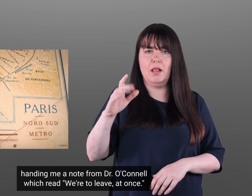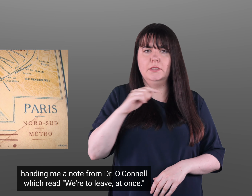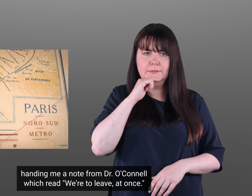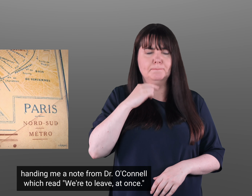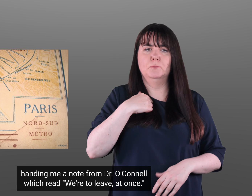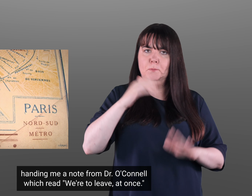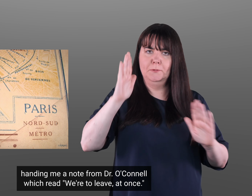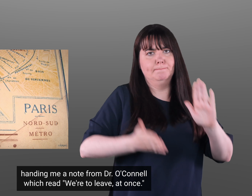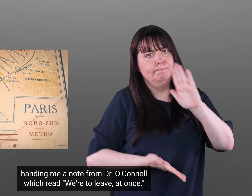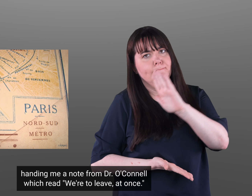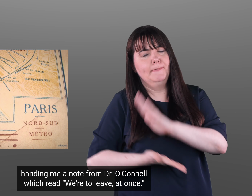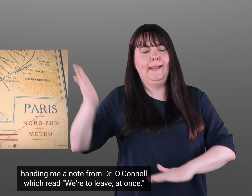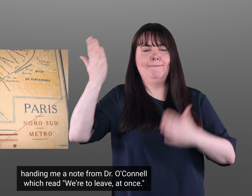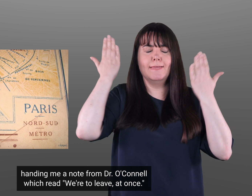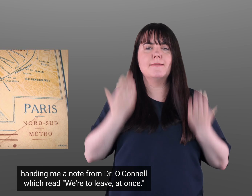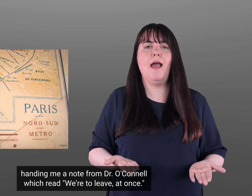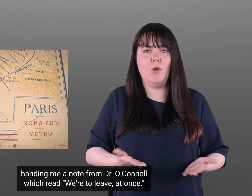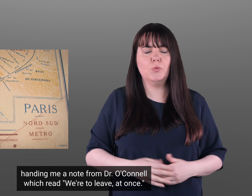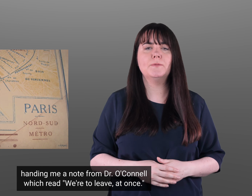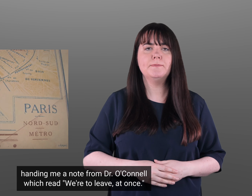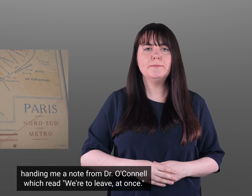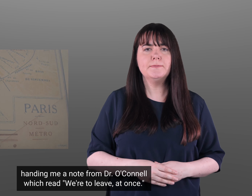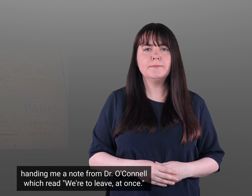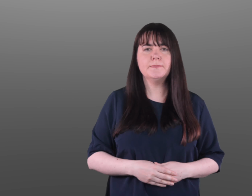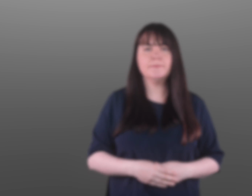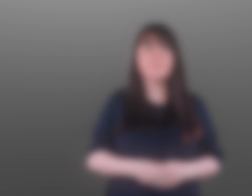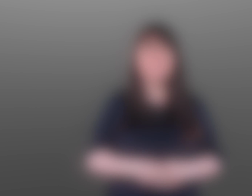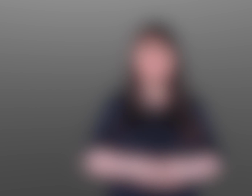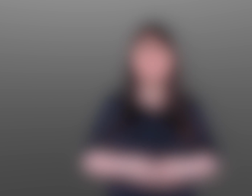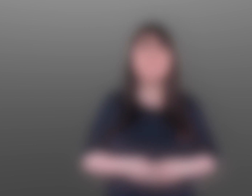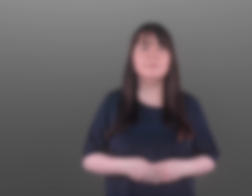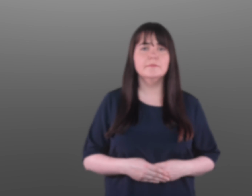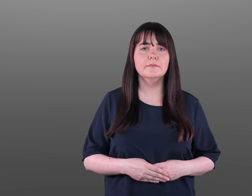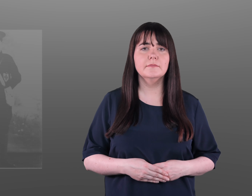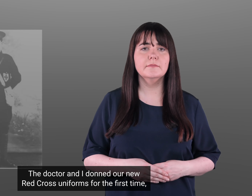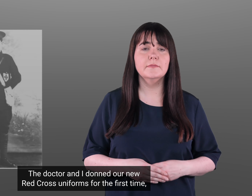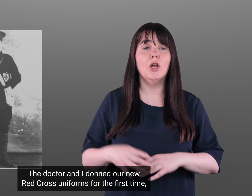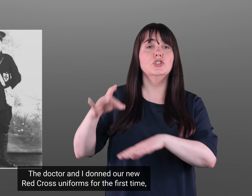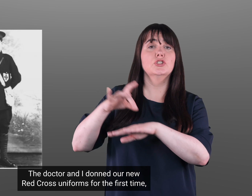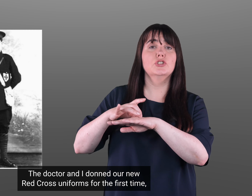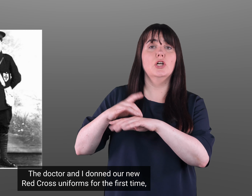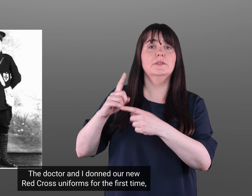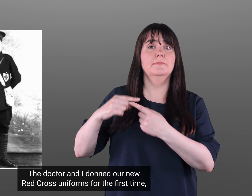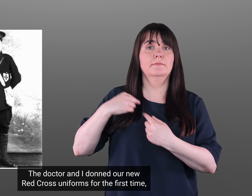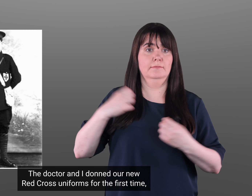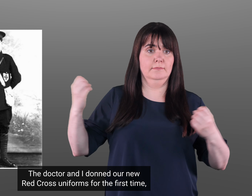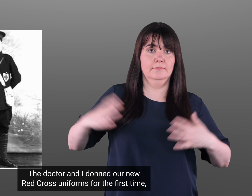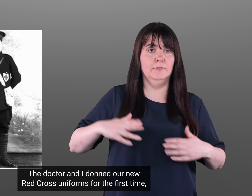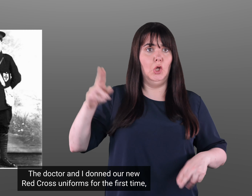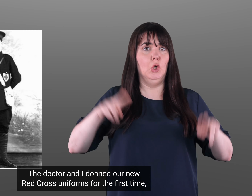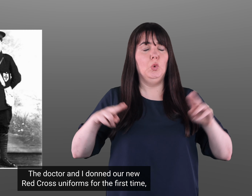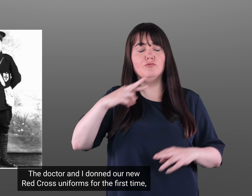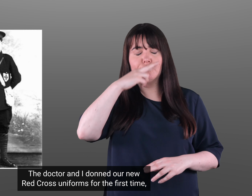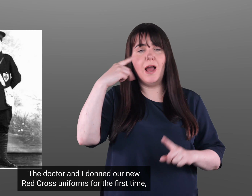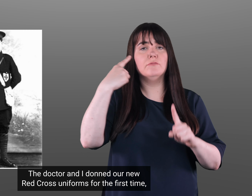once." The doctor and I donned our new Red Cross uniforms for the